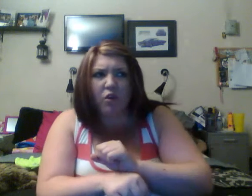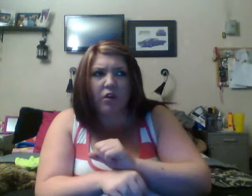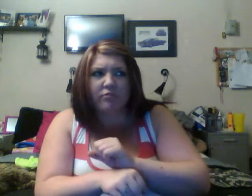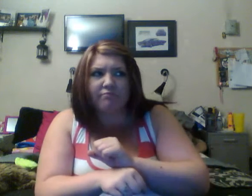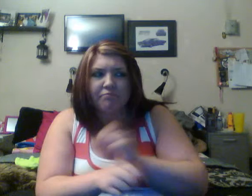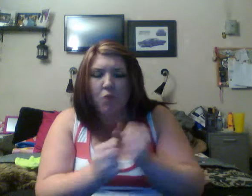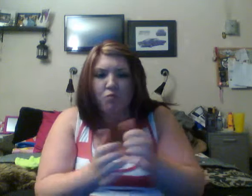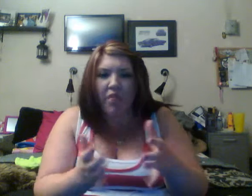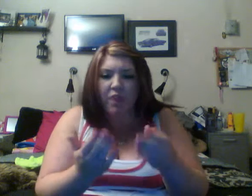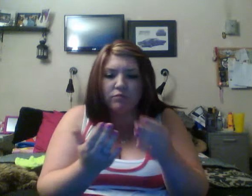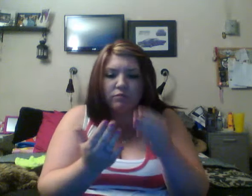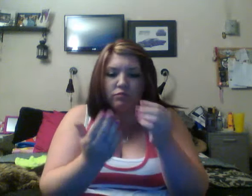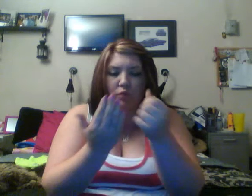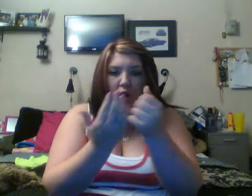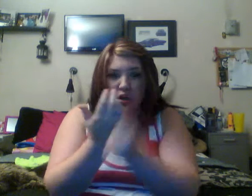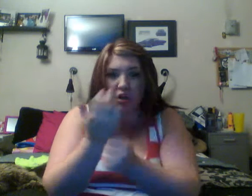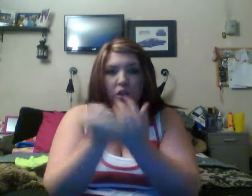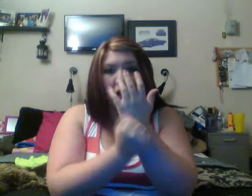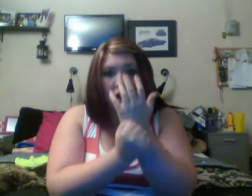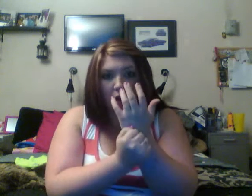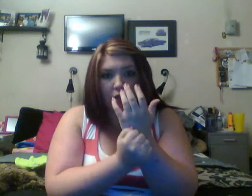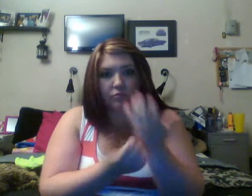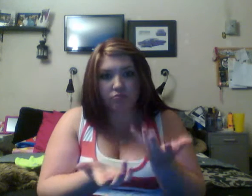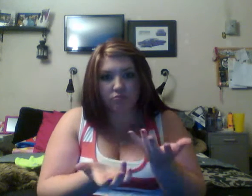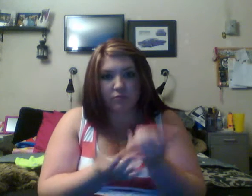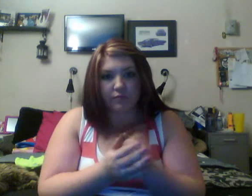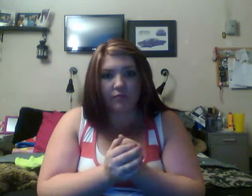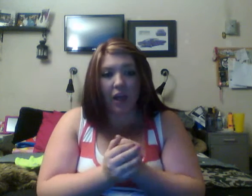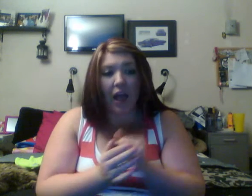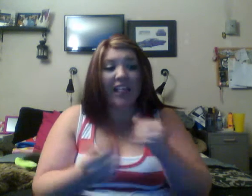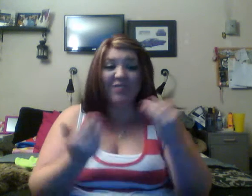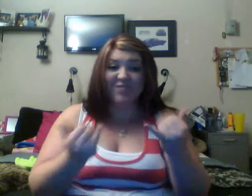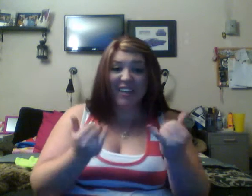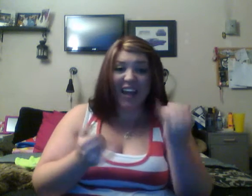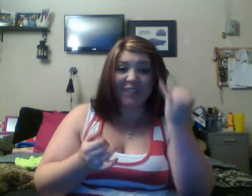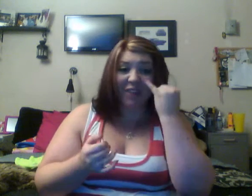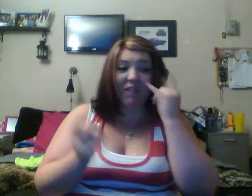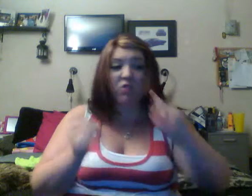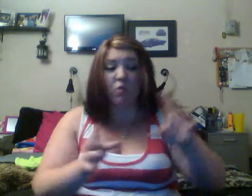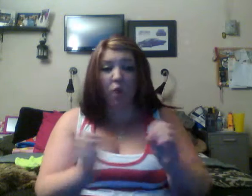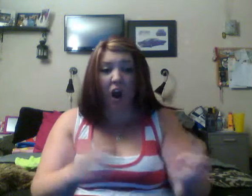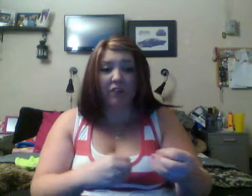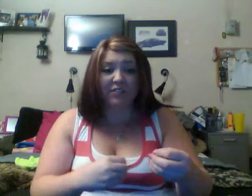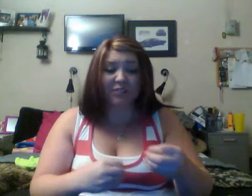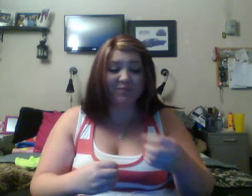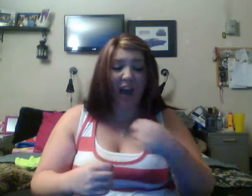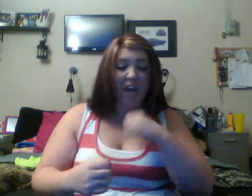the parallel today would be if I were going to go to an office and I didn't wear hose, or if a man was going to go to work in a